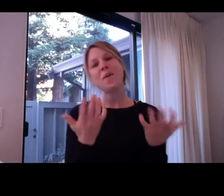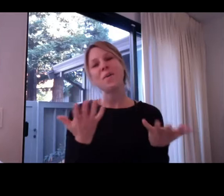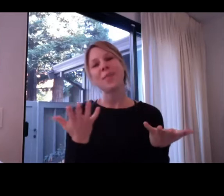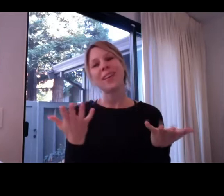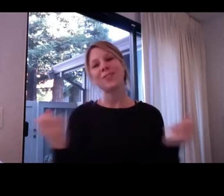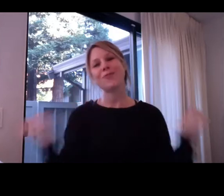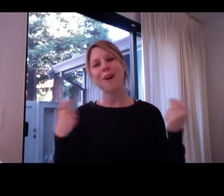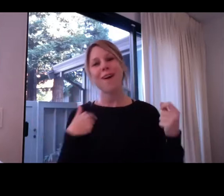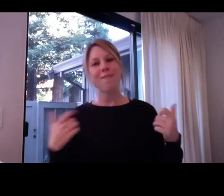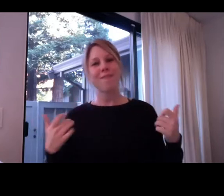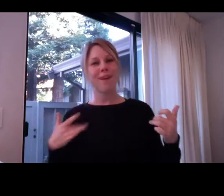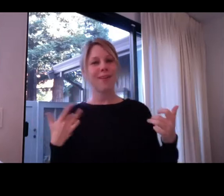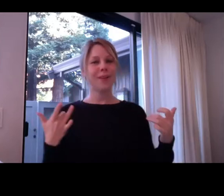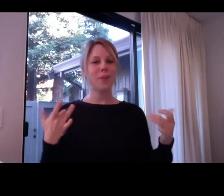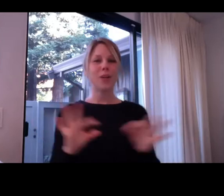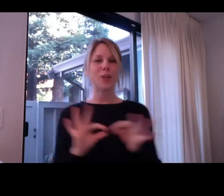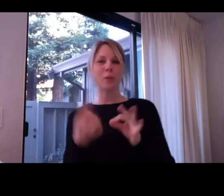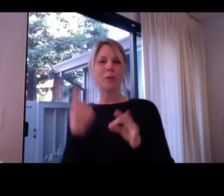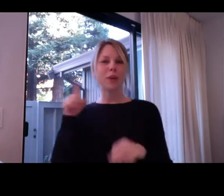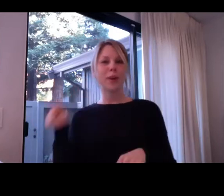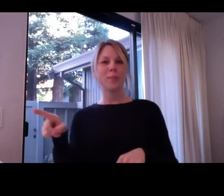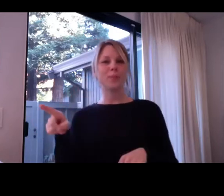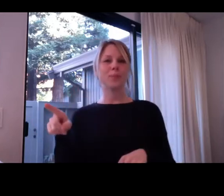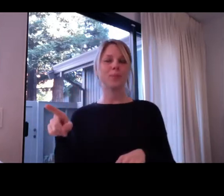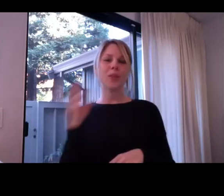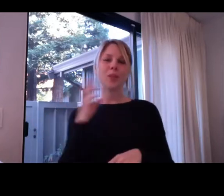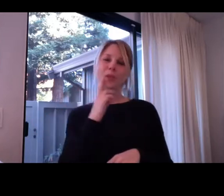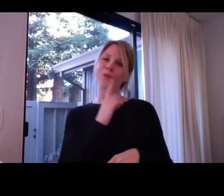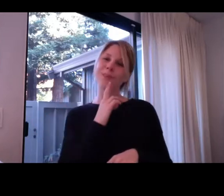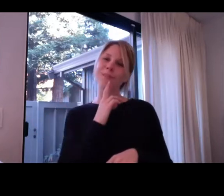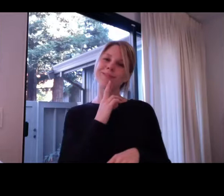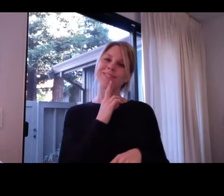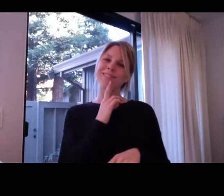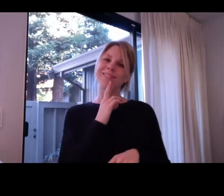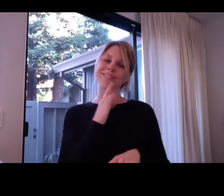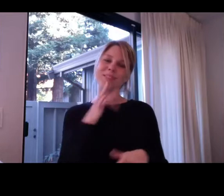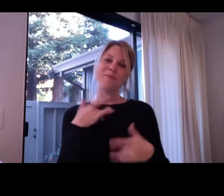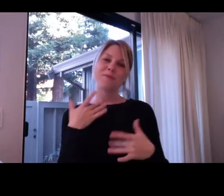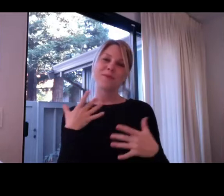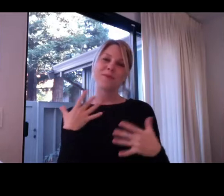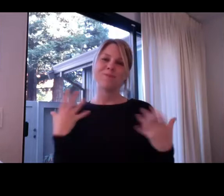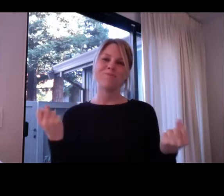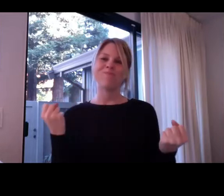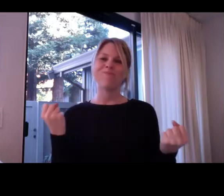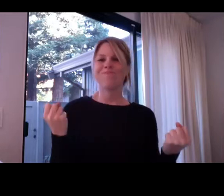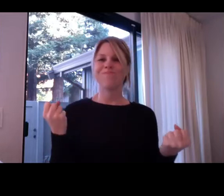how strong I felt when I would interpret for him at the restaurant. I felt